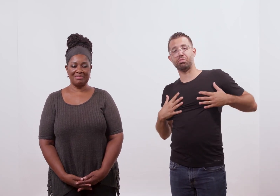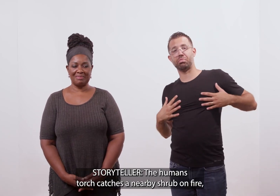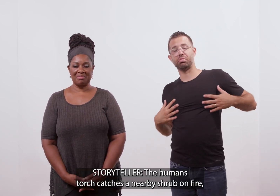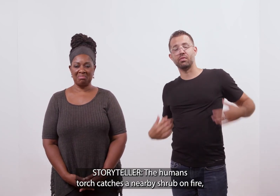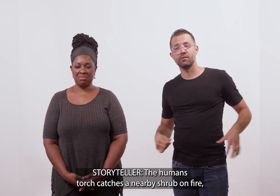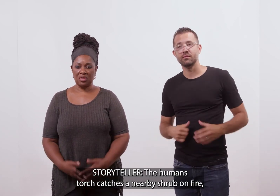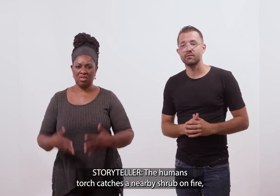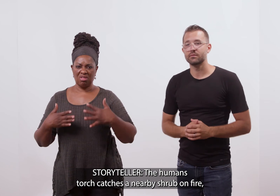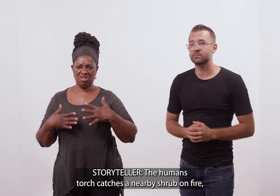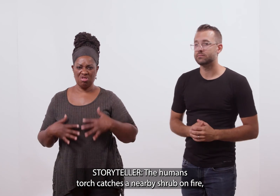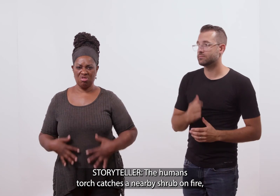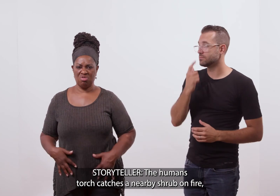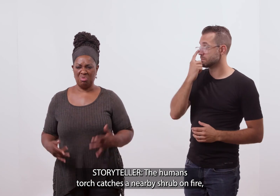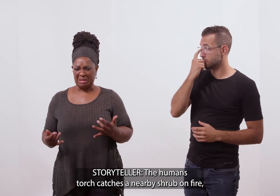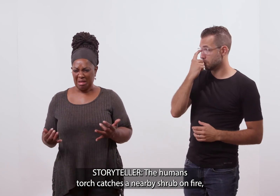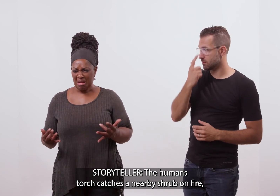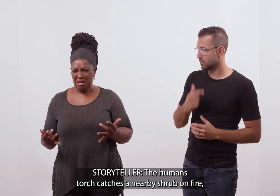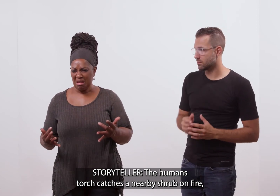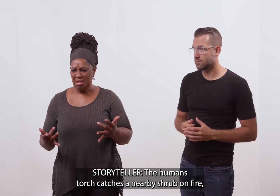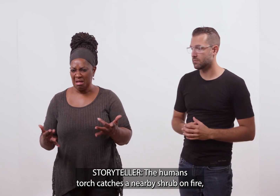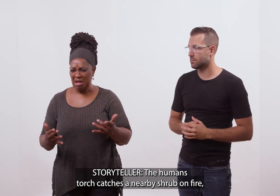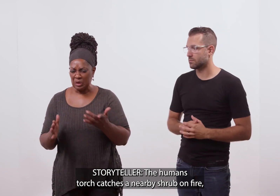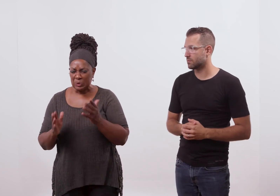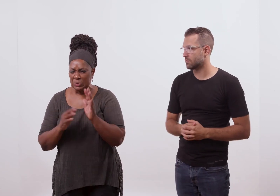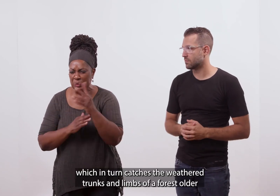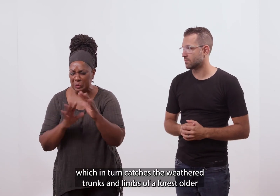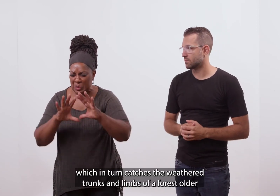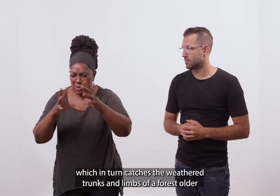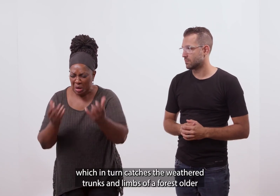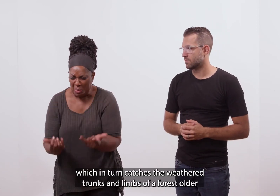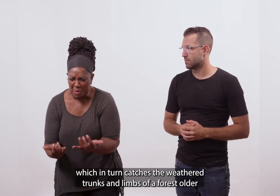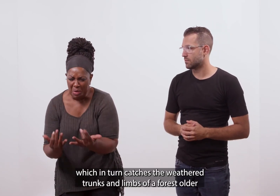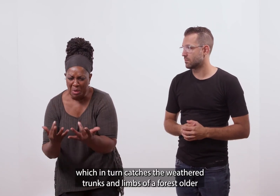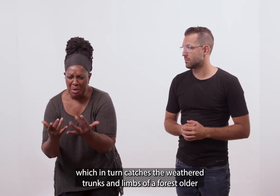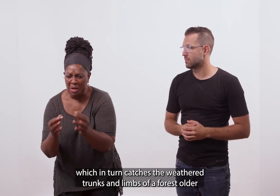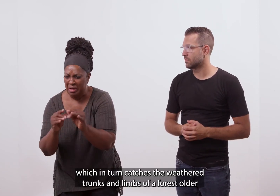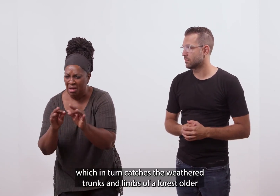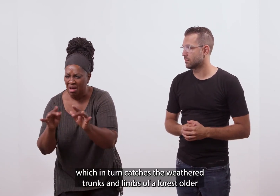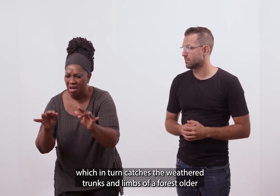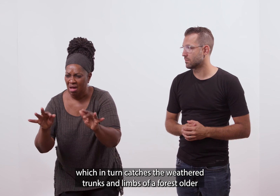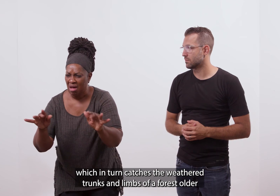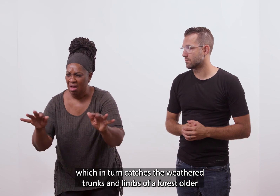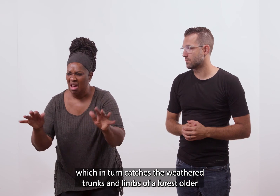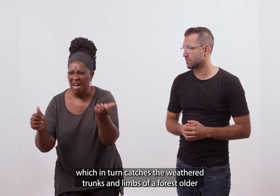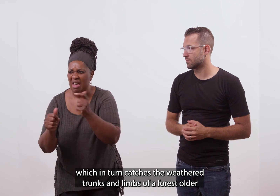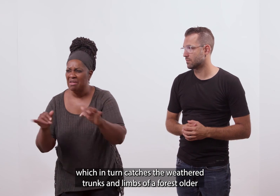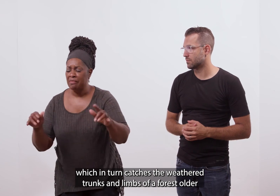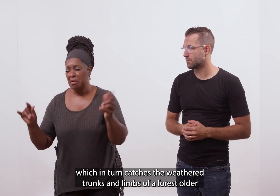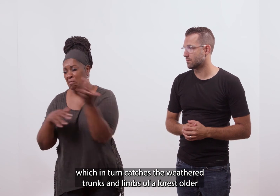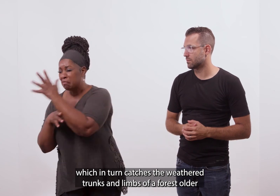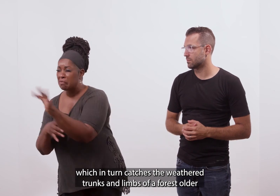The human's torch catches a nearby shrub on fire, which in turn catches the weathered trunks and limbs of a